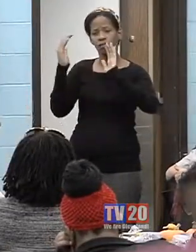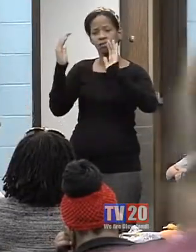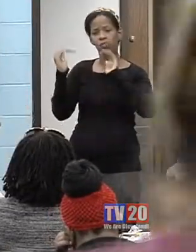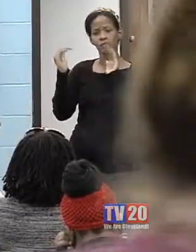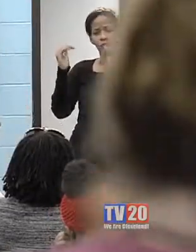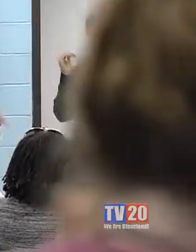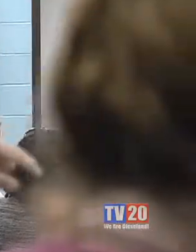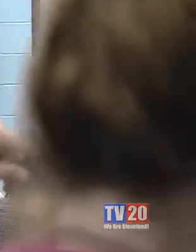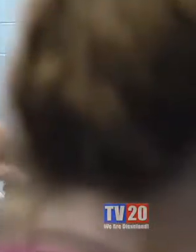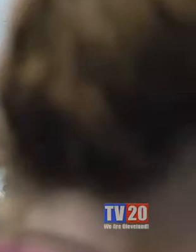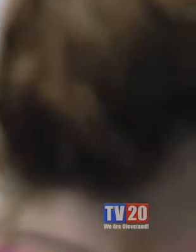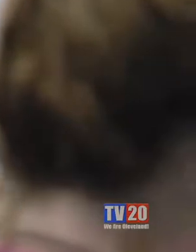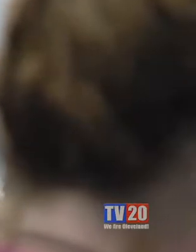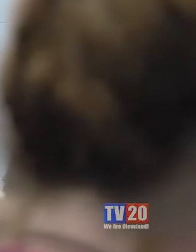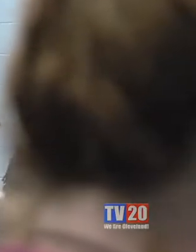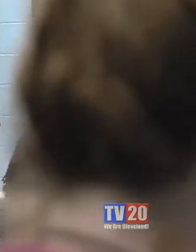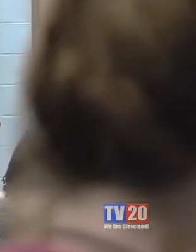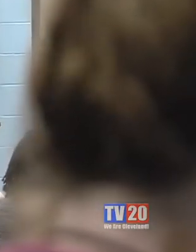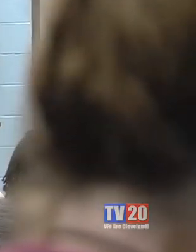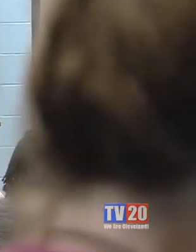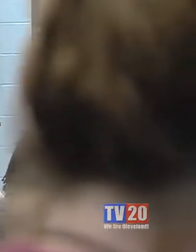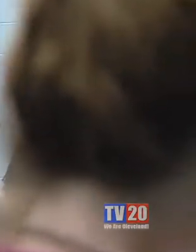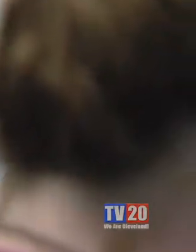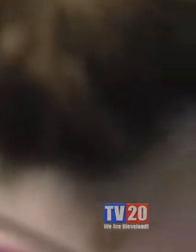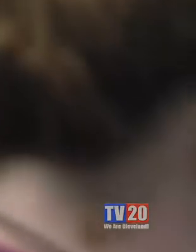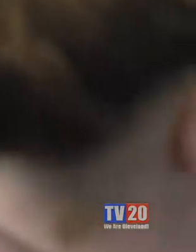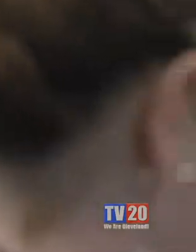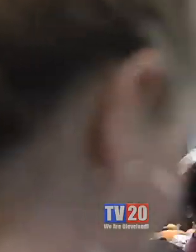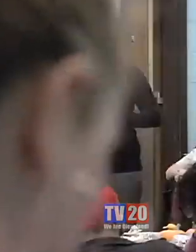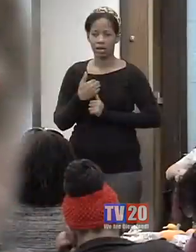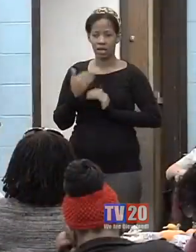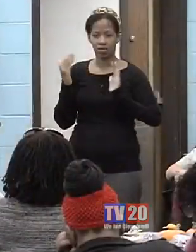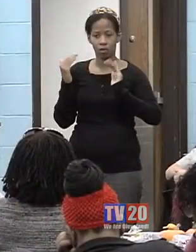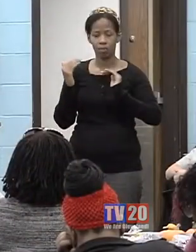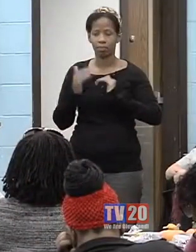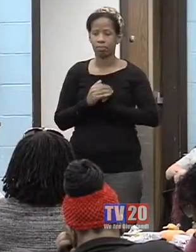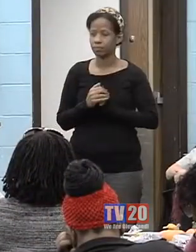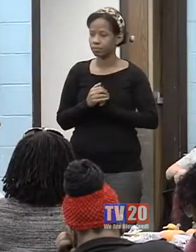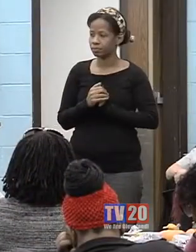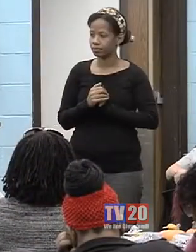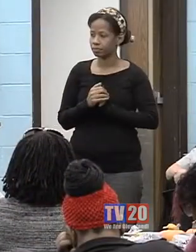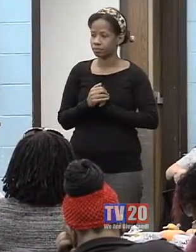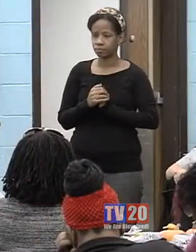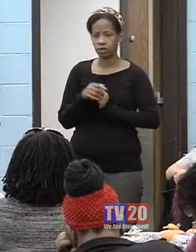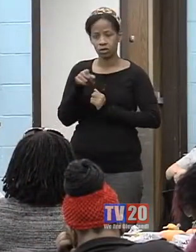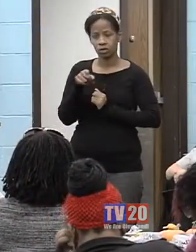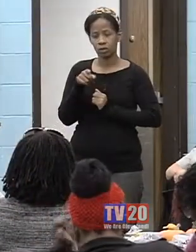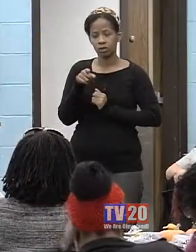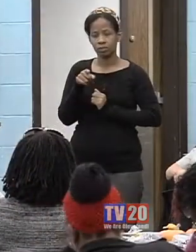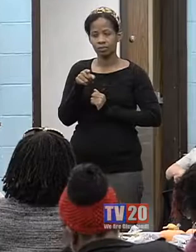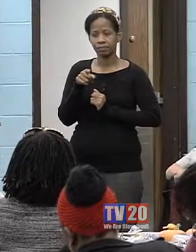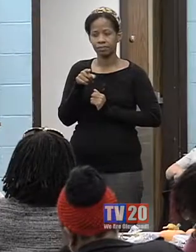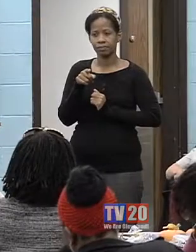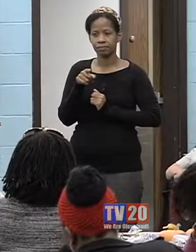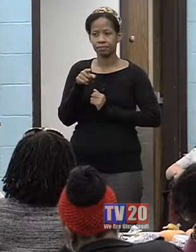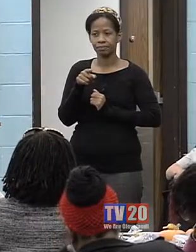for those who have vision loss or are blind. because you just, sometimes you just don't know what